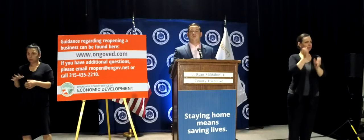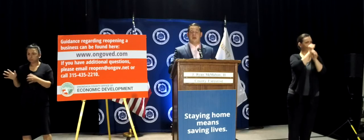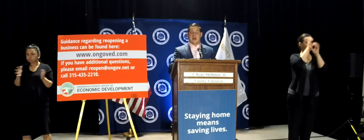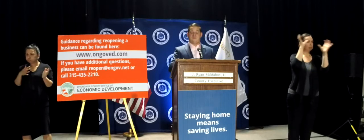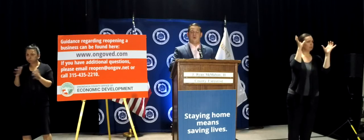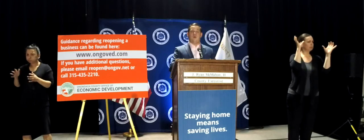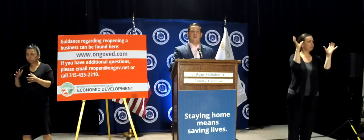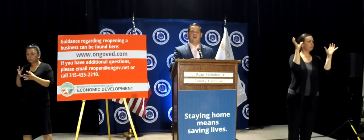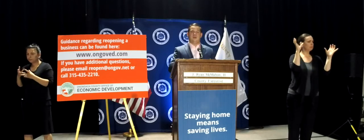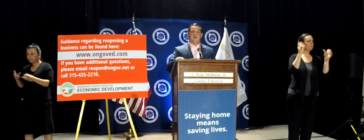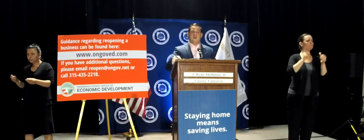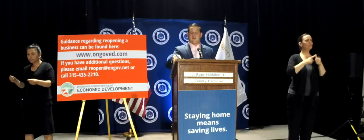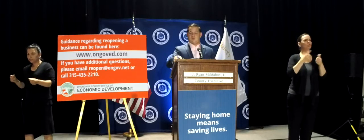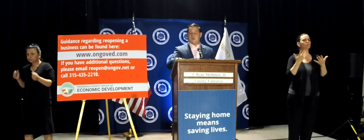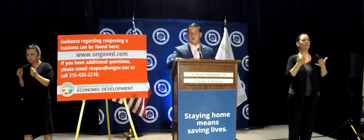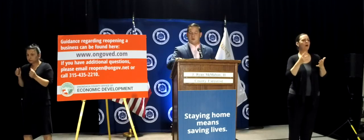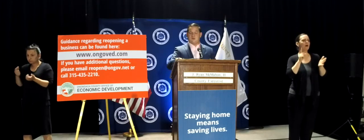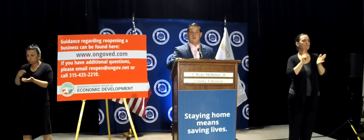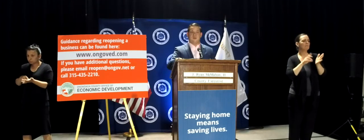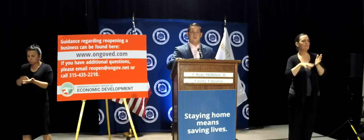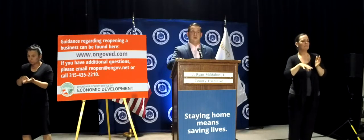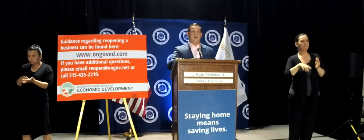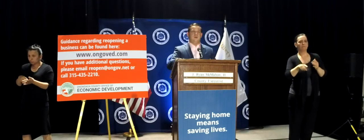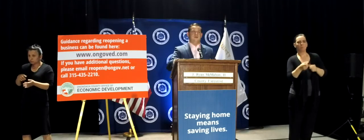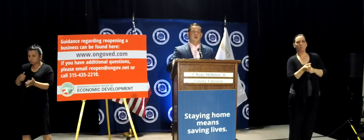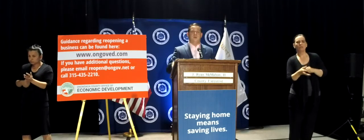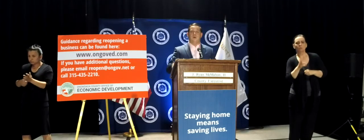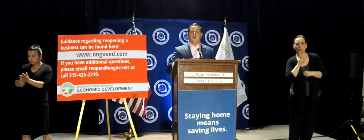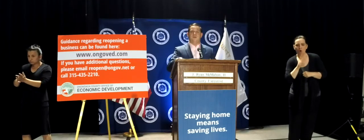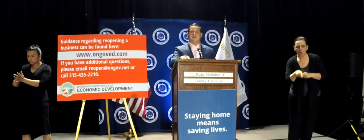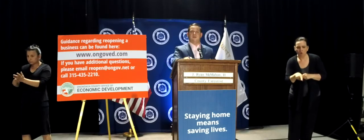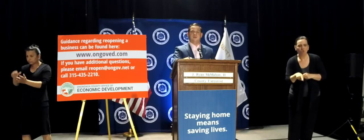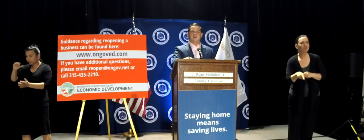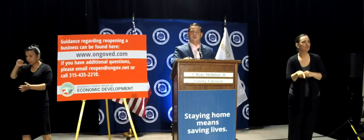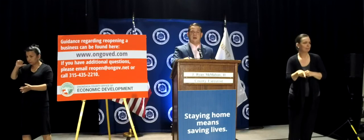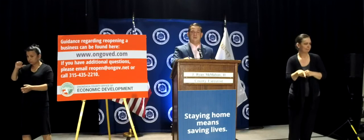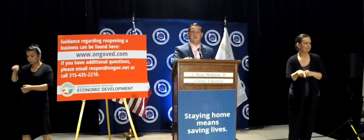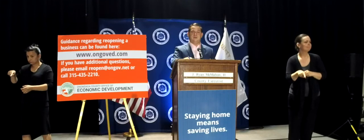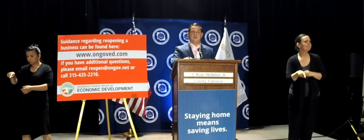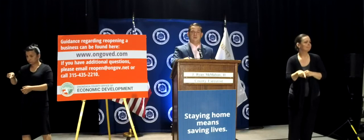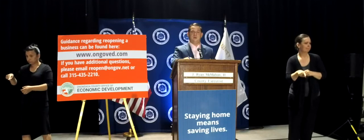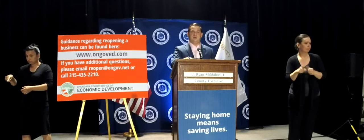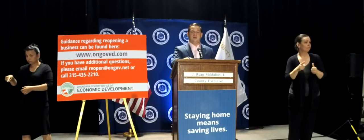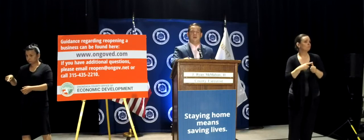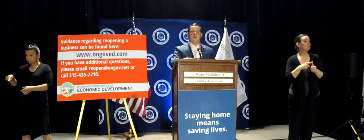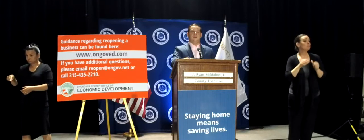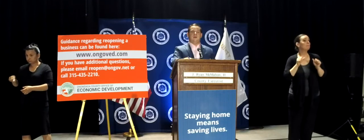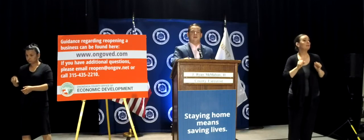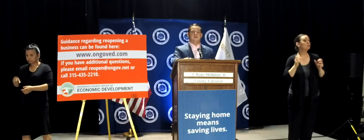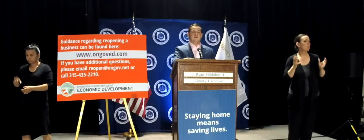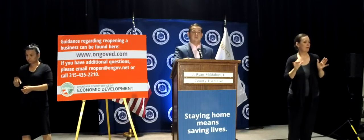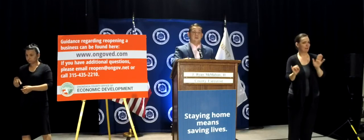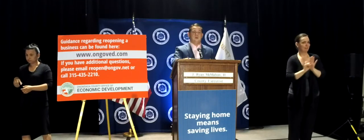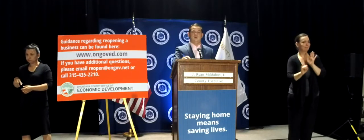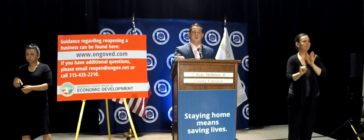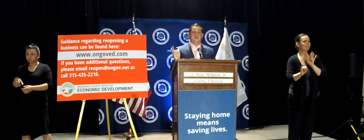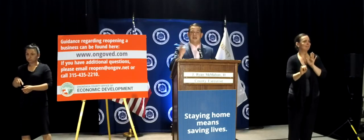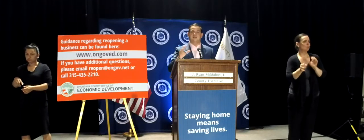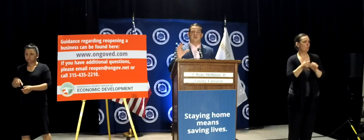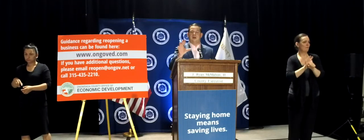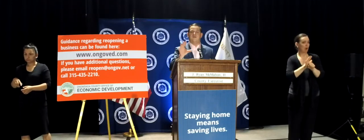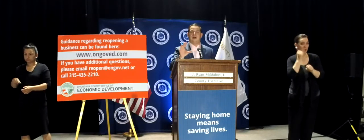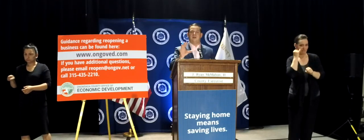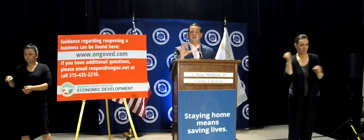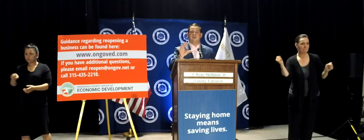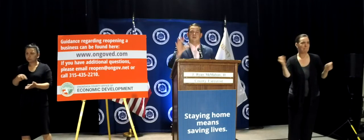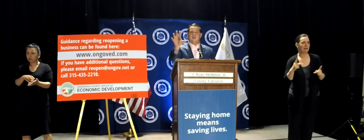okay, we have COVID in this wastewater system. Let's go put our mobile testing facility out in this community. Let's go do as much